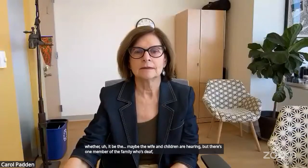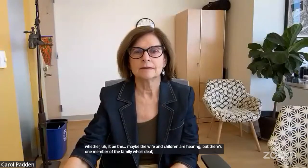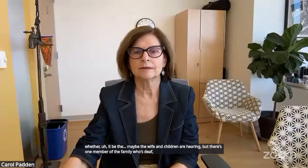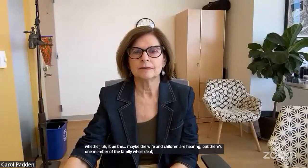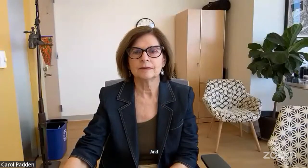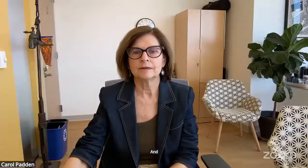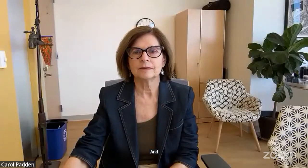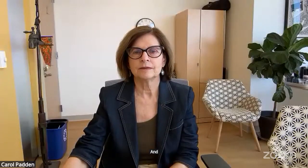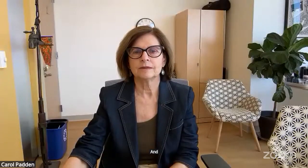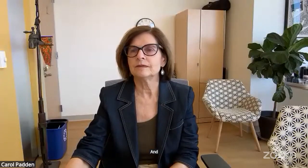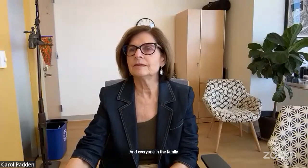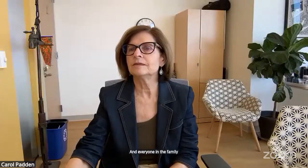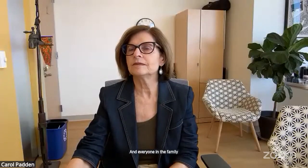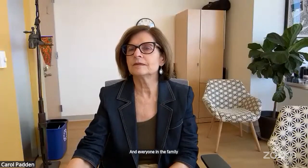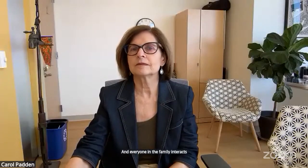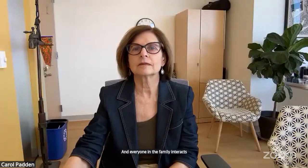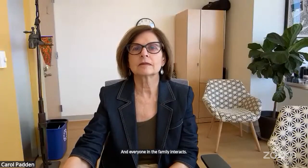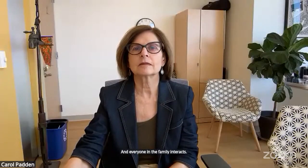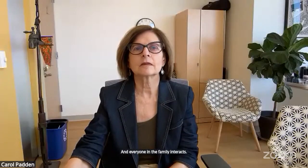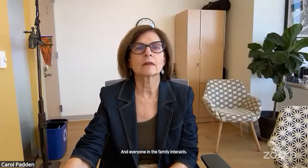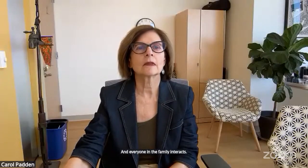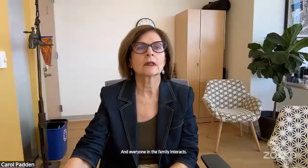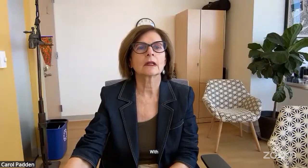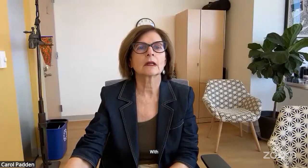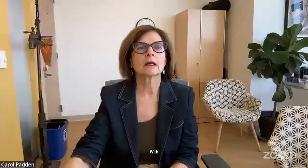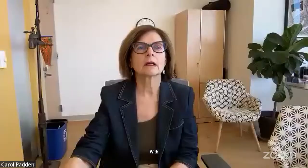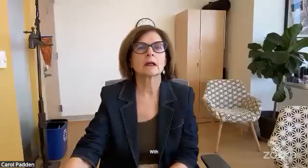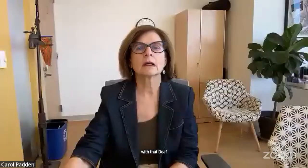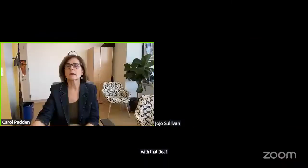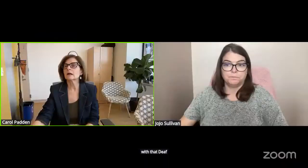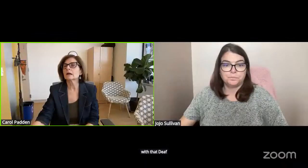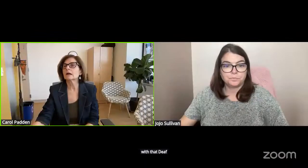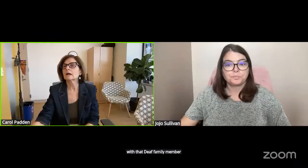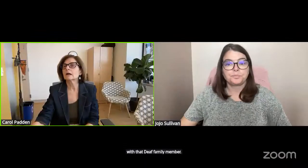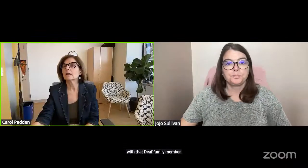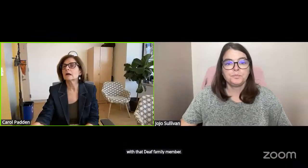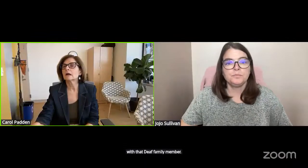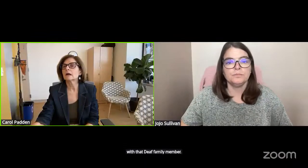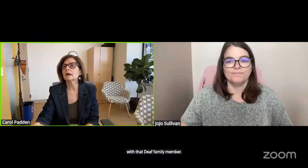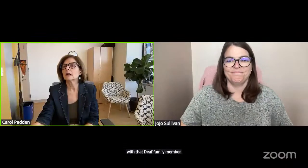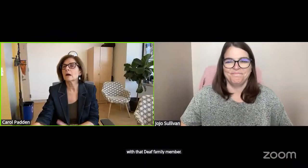everyone in the family interacts with that deaf family member.